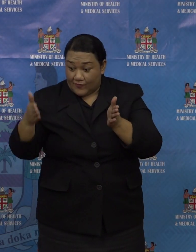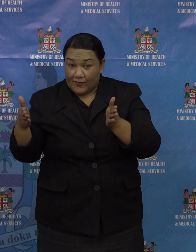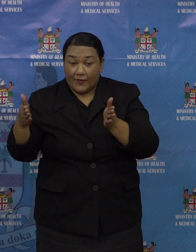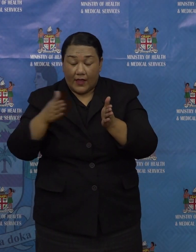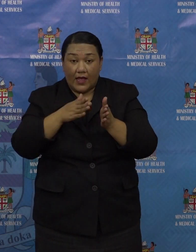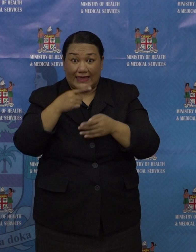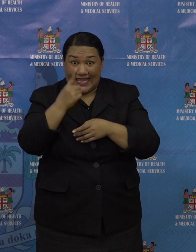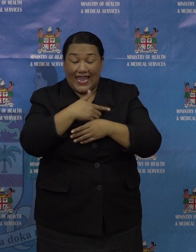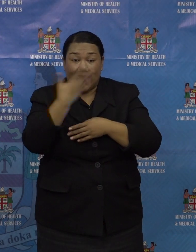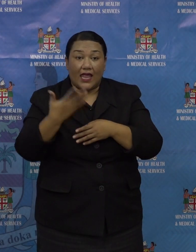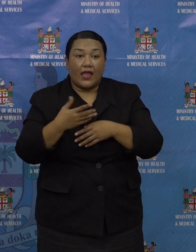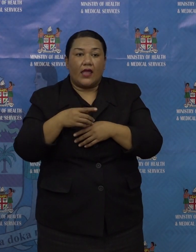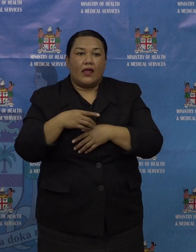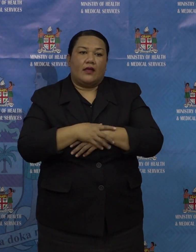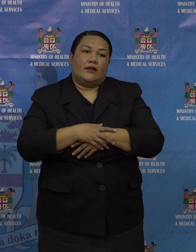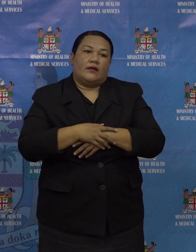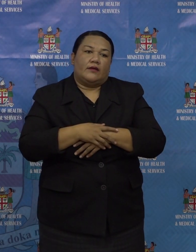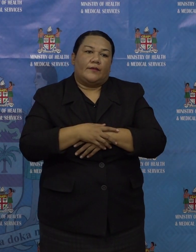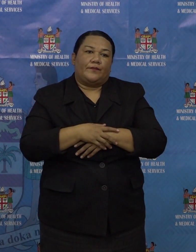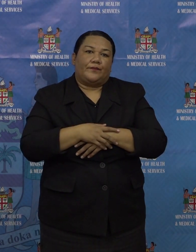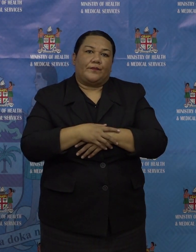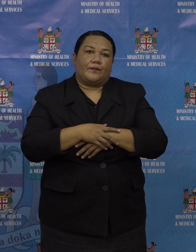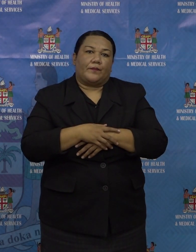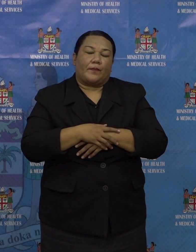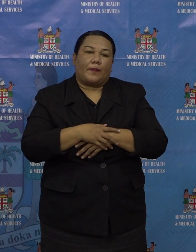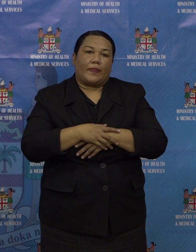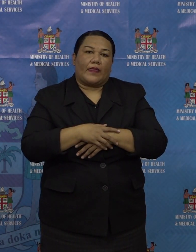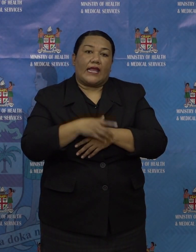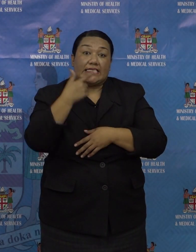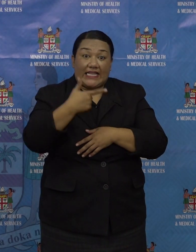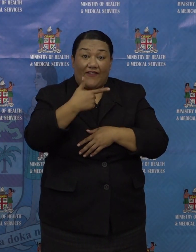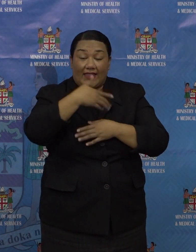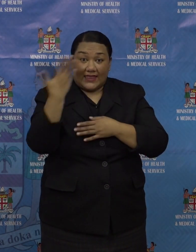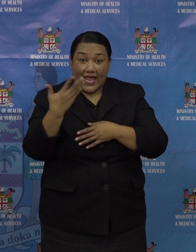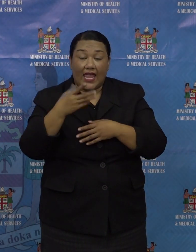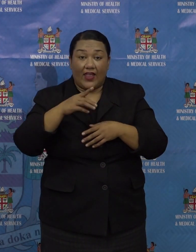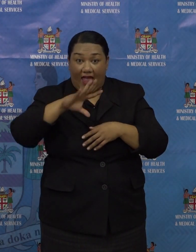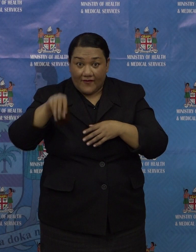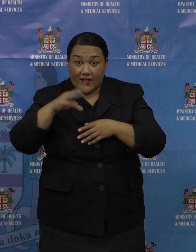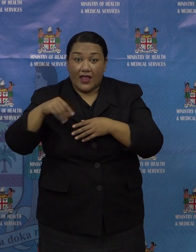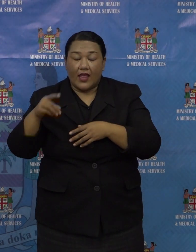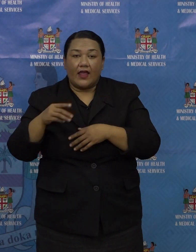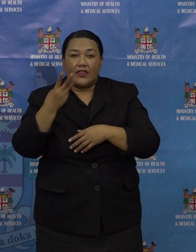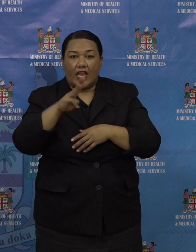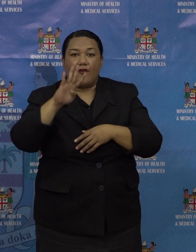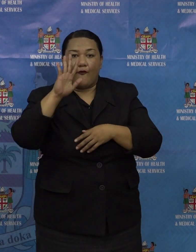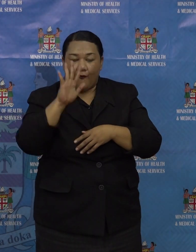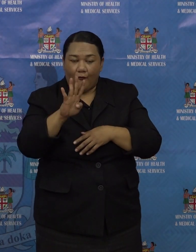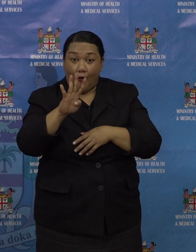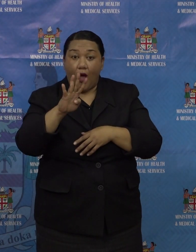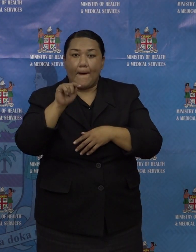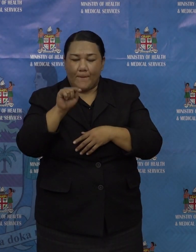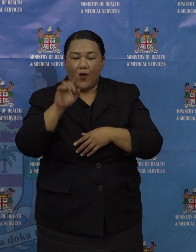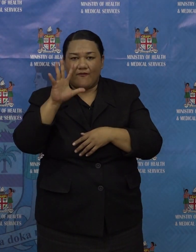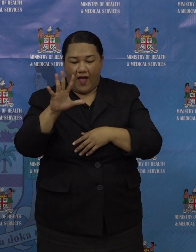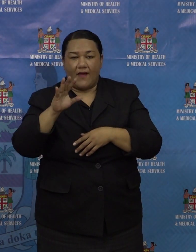2.5 tests per 1,000 population. And our average 7-day daily test positivity is 34.5%.